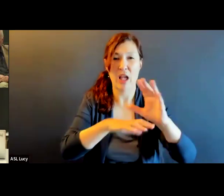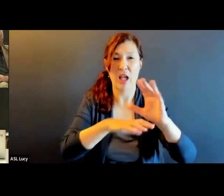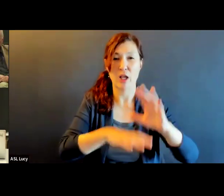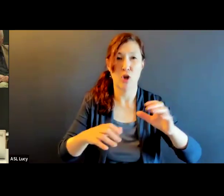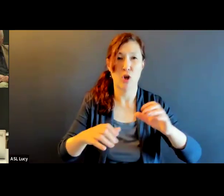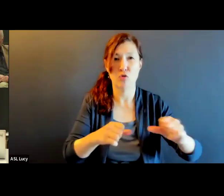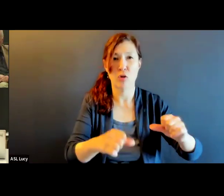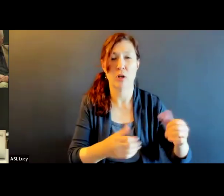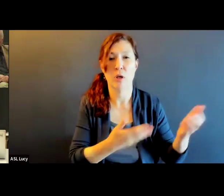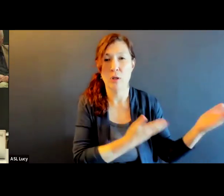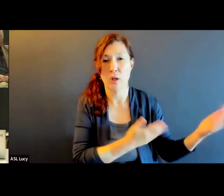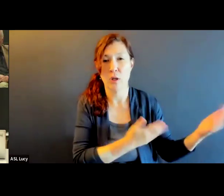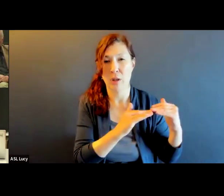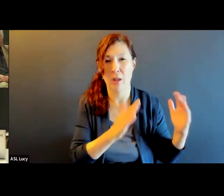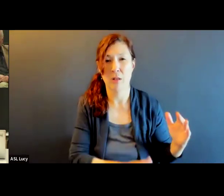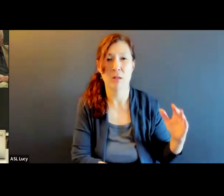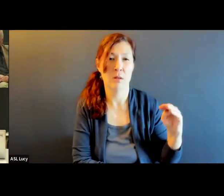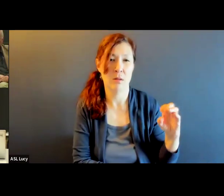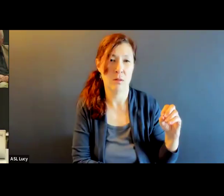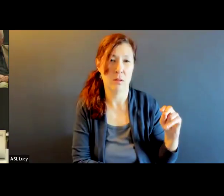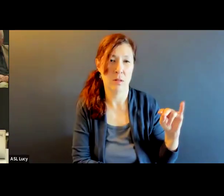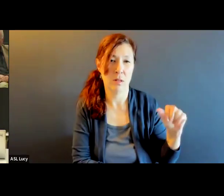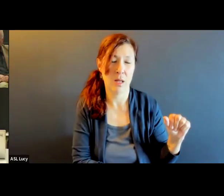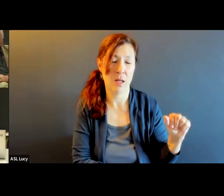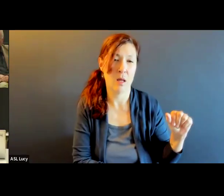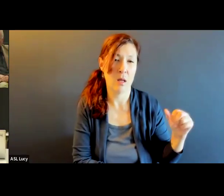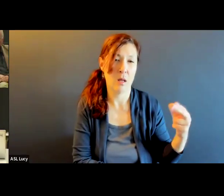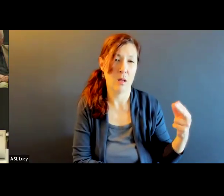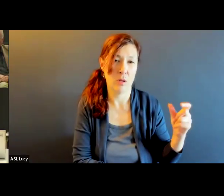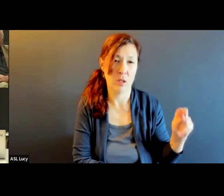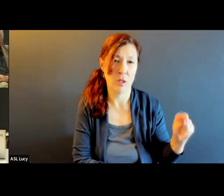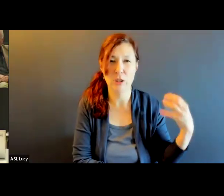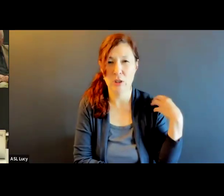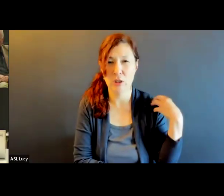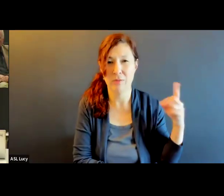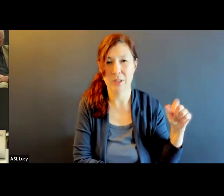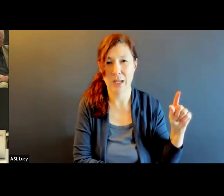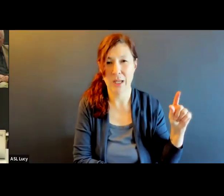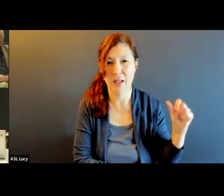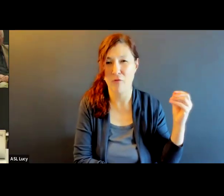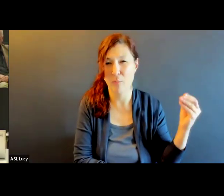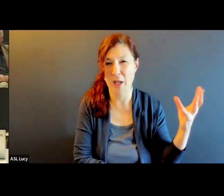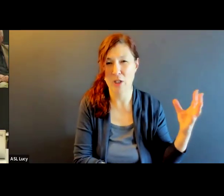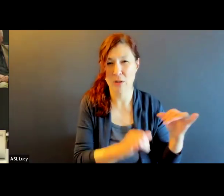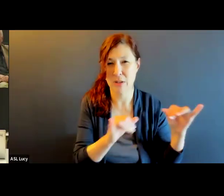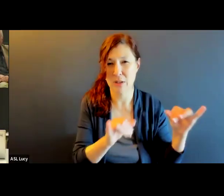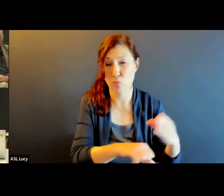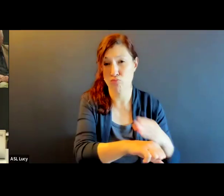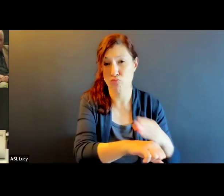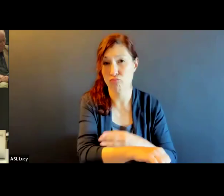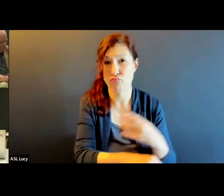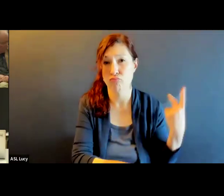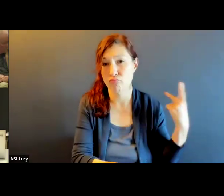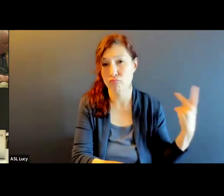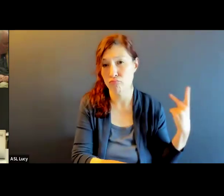Monica Hogan, Chief of Data, Information and Systems Improvement. And we're here to provide a brief update to where we are in